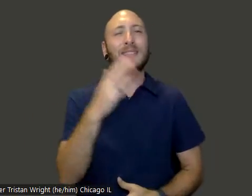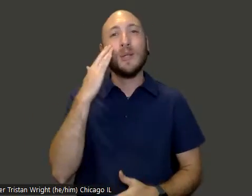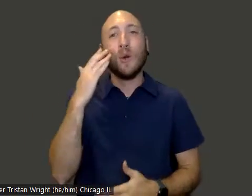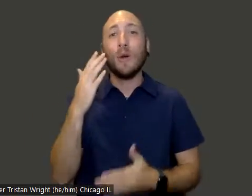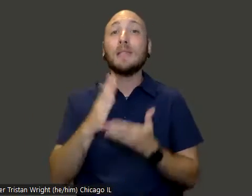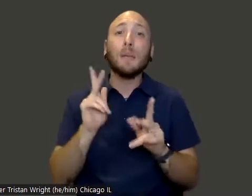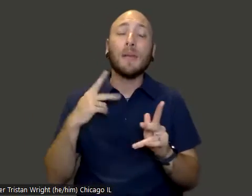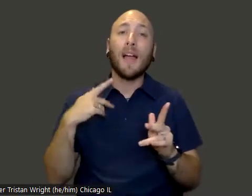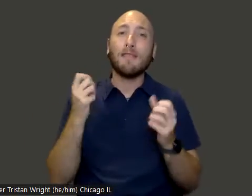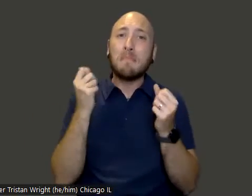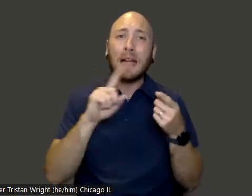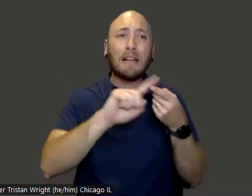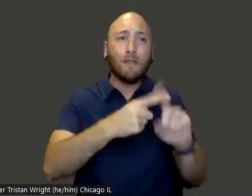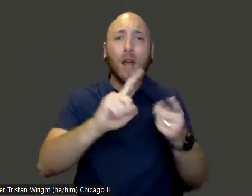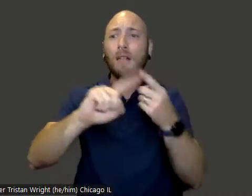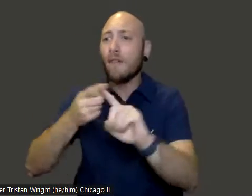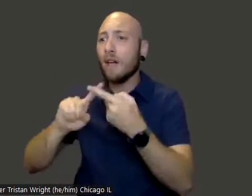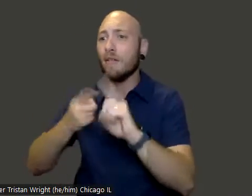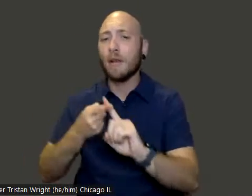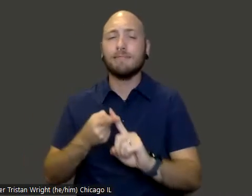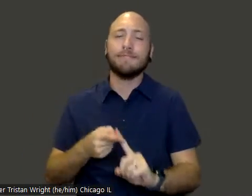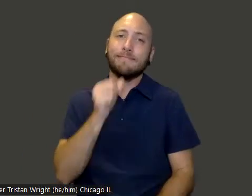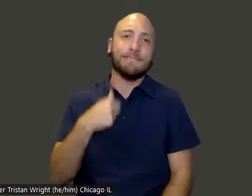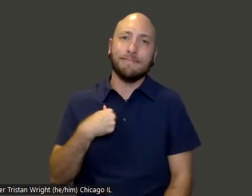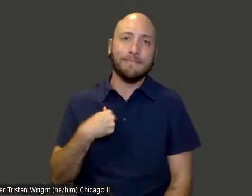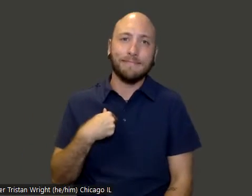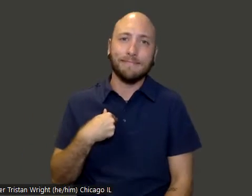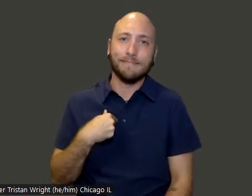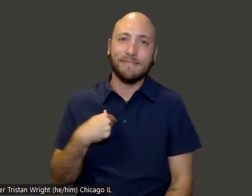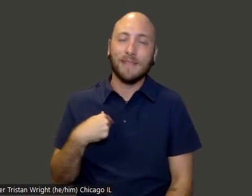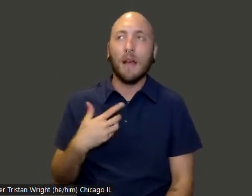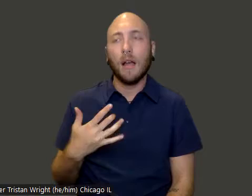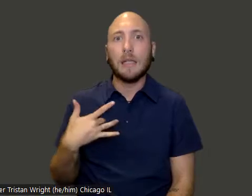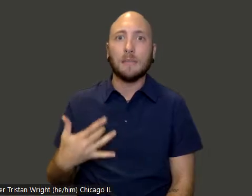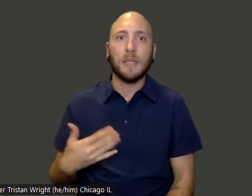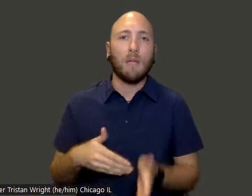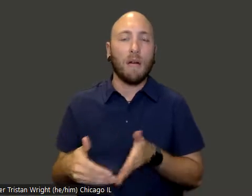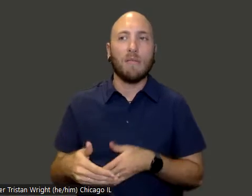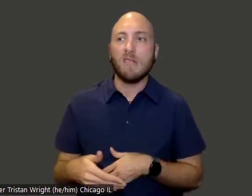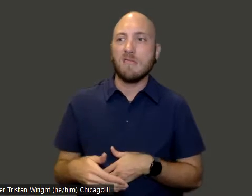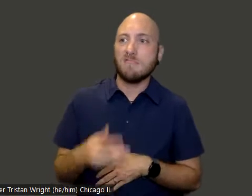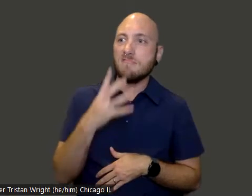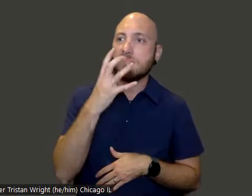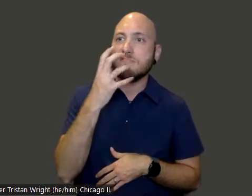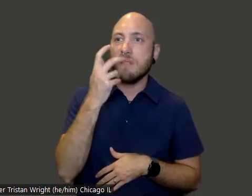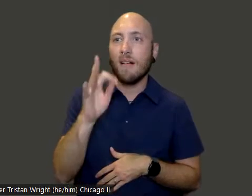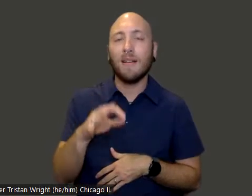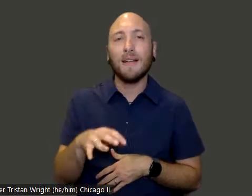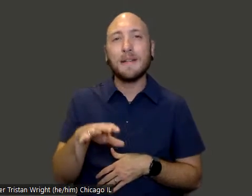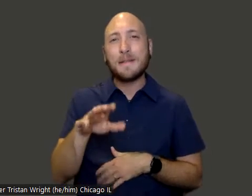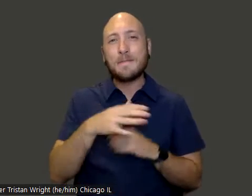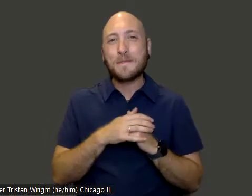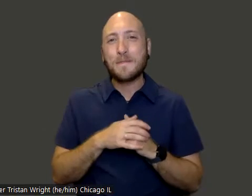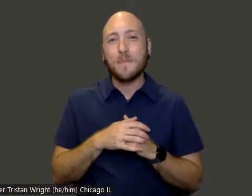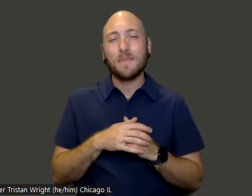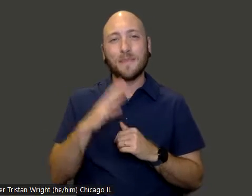friends. It just never happened. I was always pretty pissed off. They talk about my